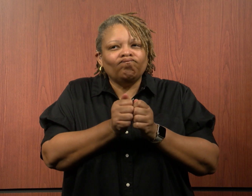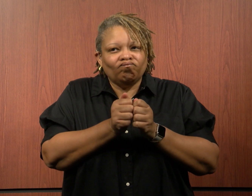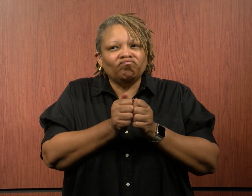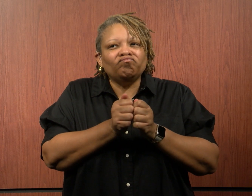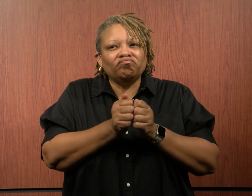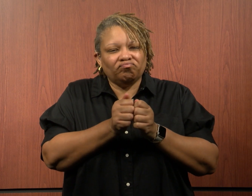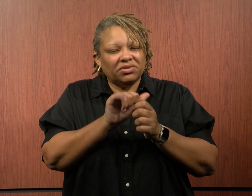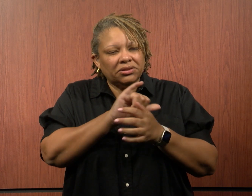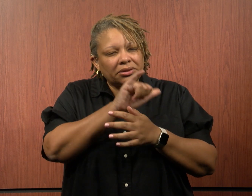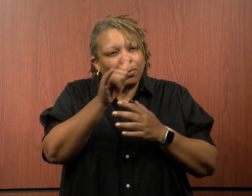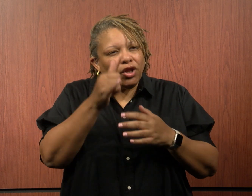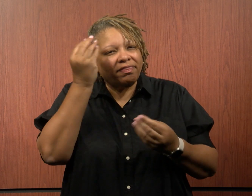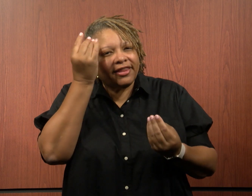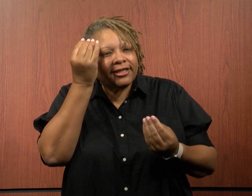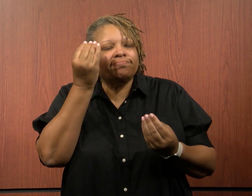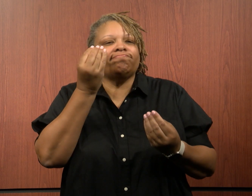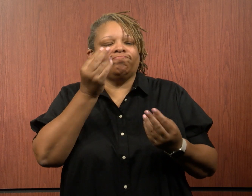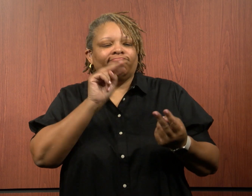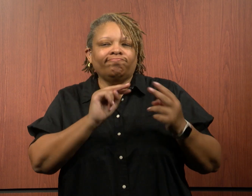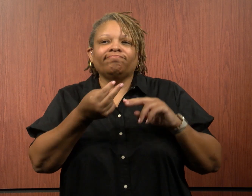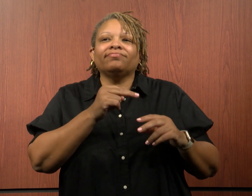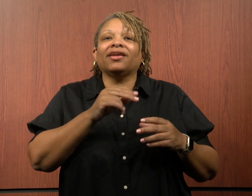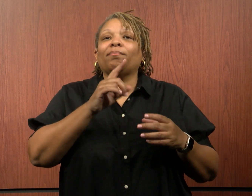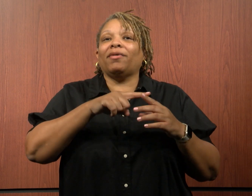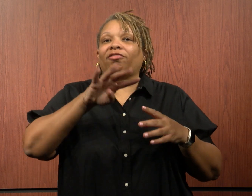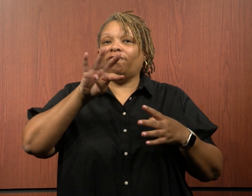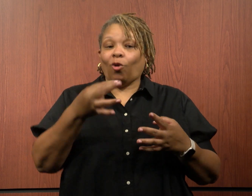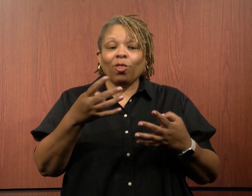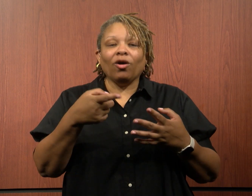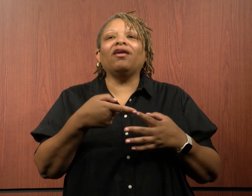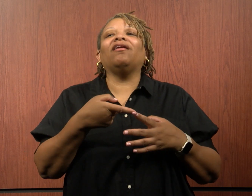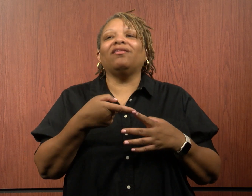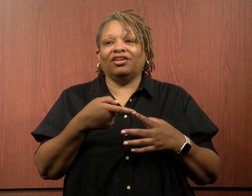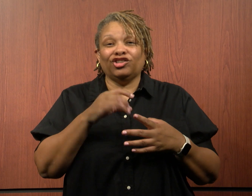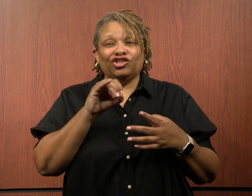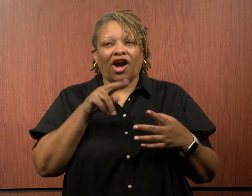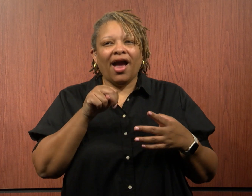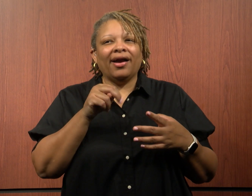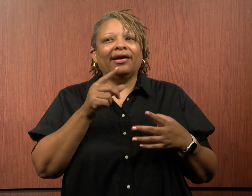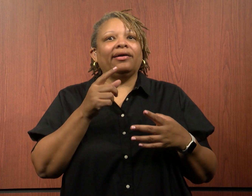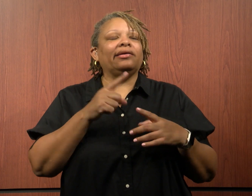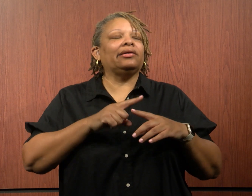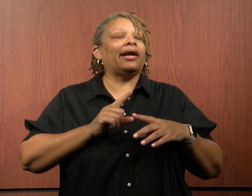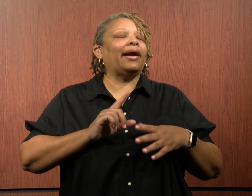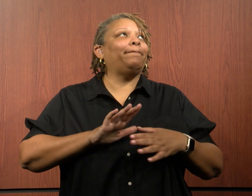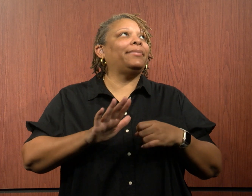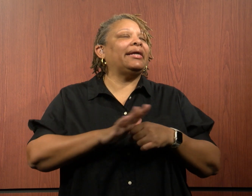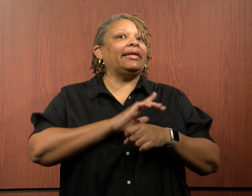Gospel, John, has completely different perspectives. For example, Matthew, Mark, and Luke focus on Christ's ministry